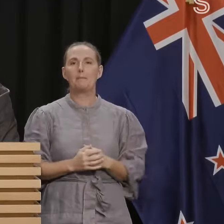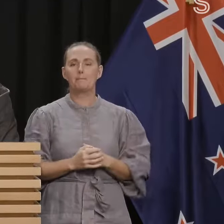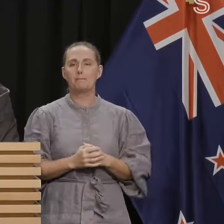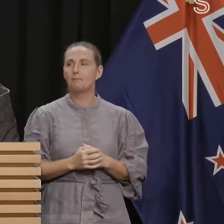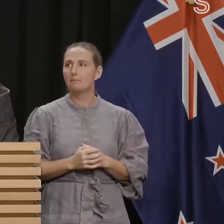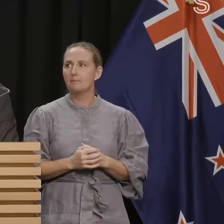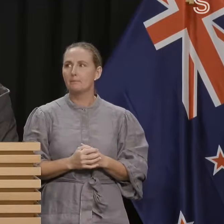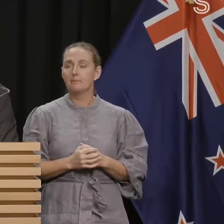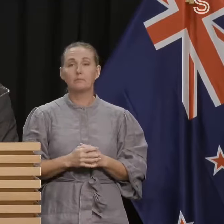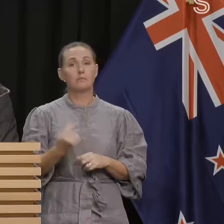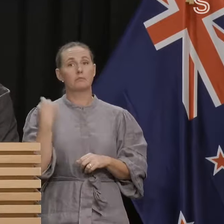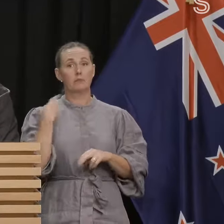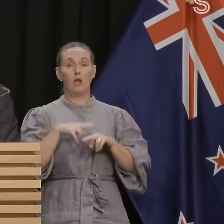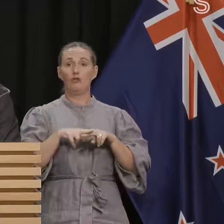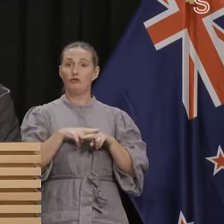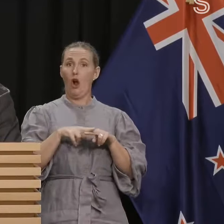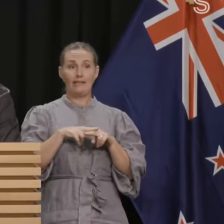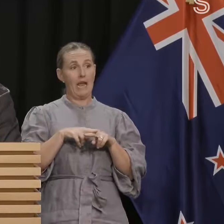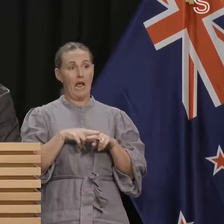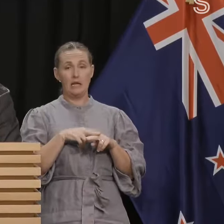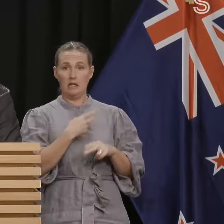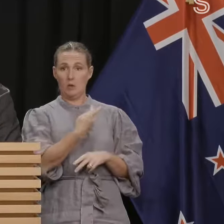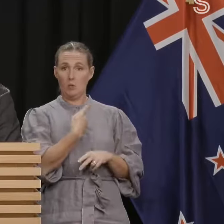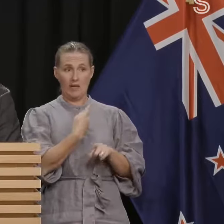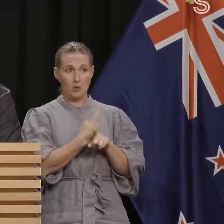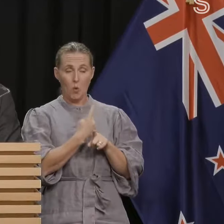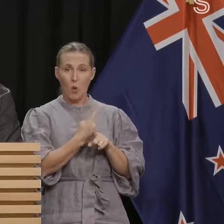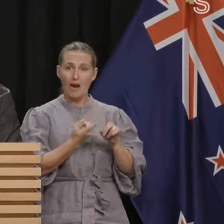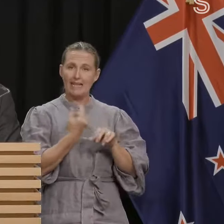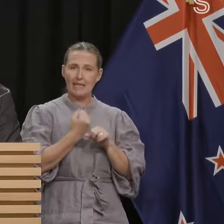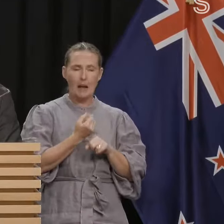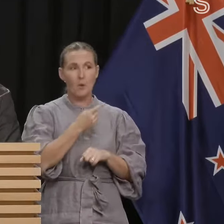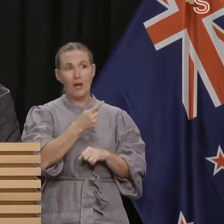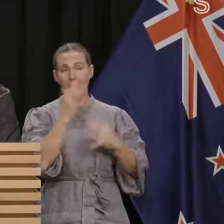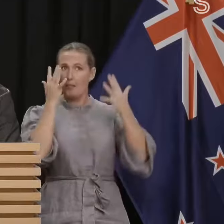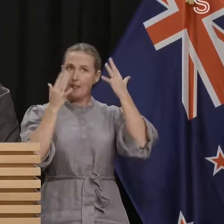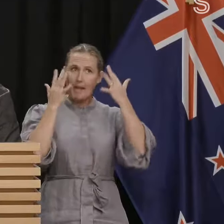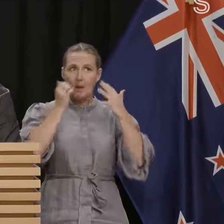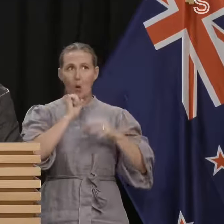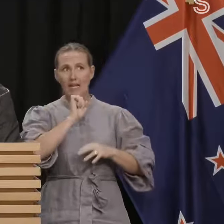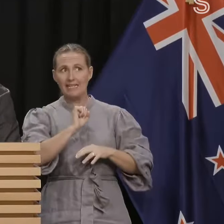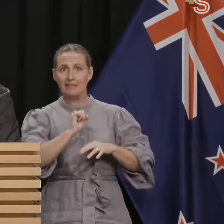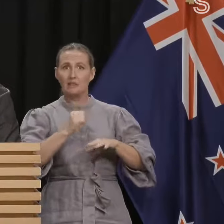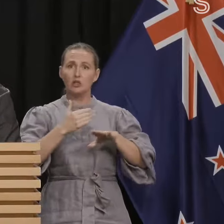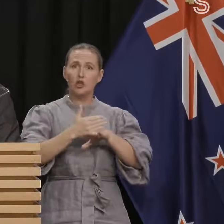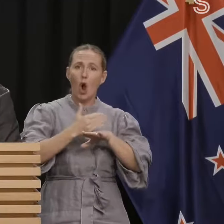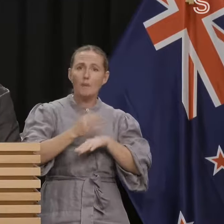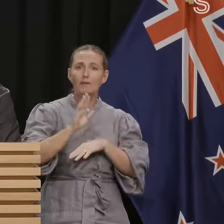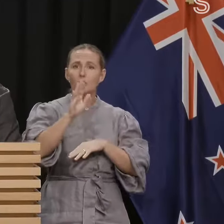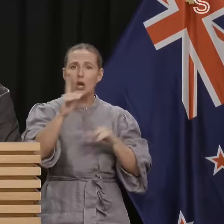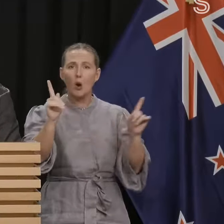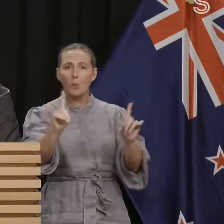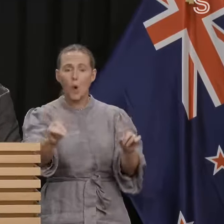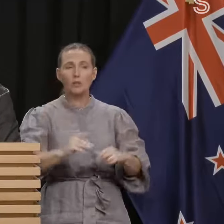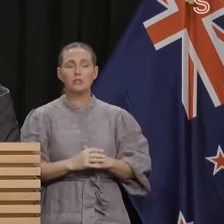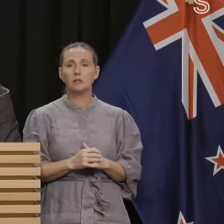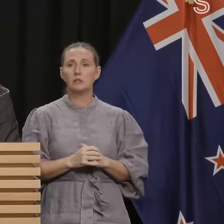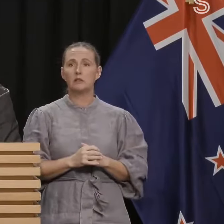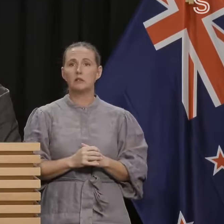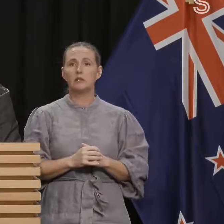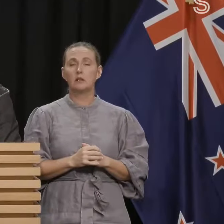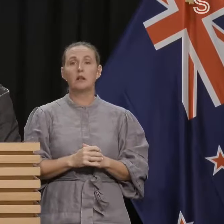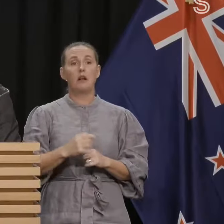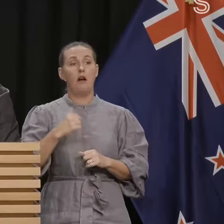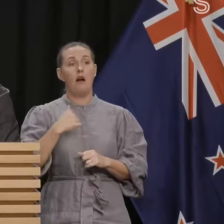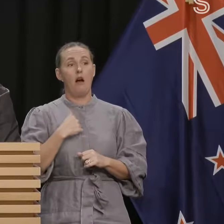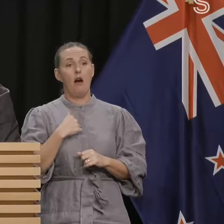We had a conversation on Friday, for example. He was, contemplating his future. I was speaking to someone who's worked with him